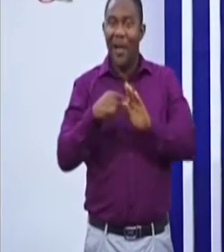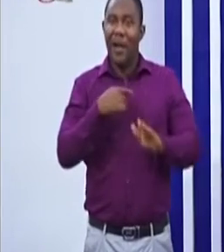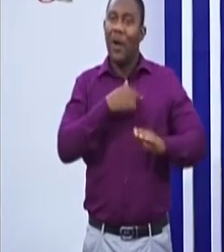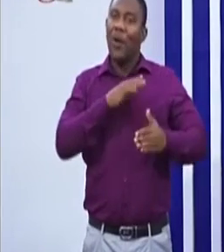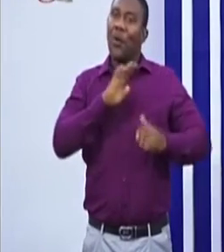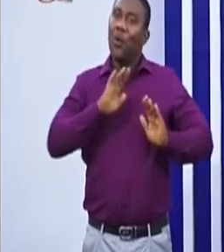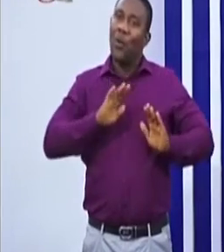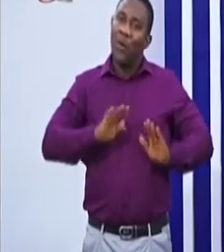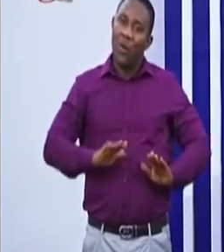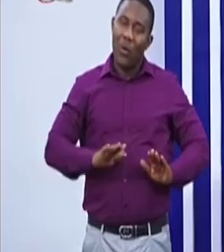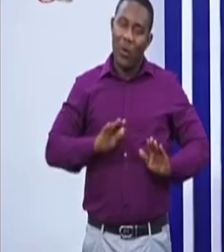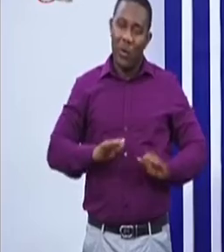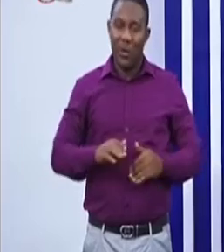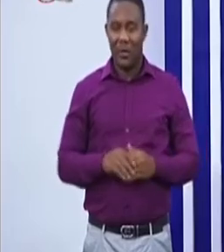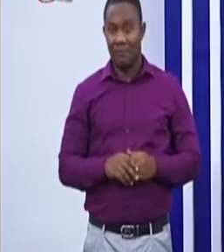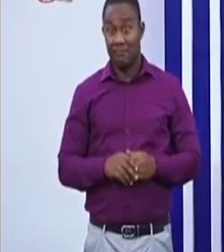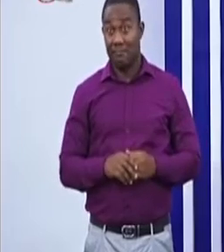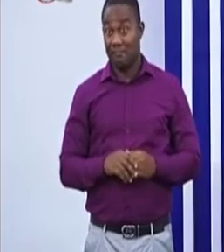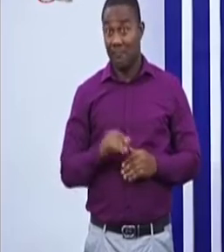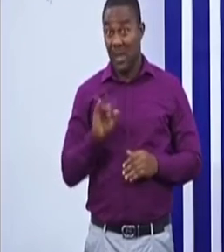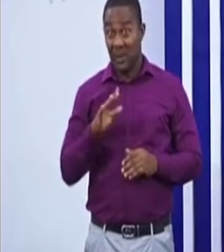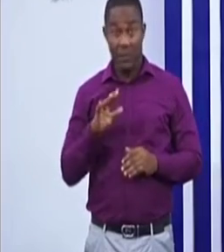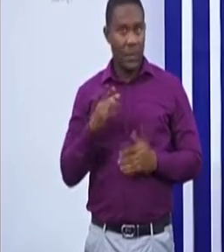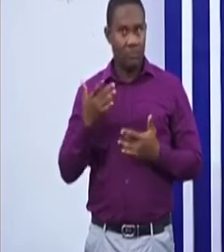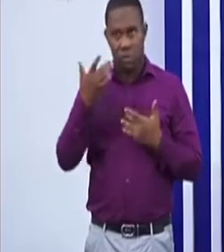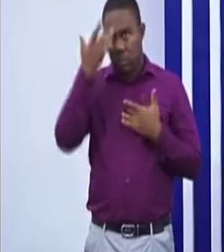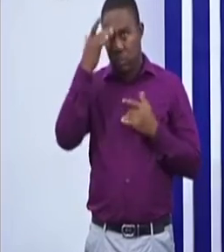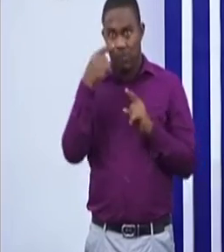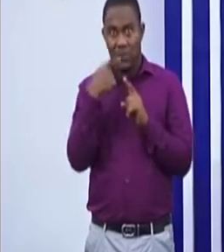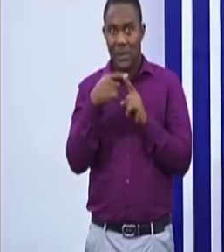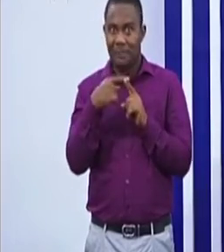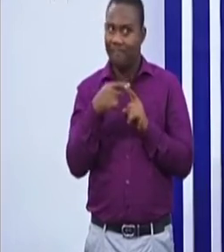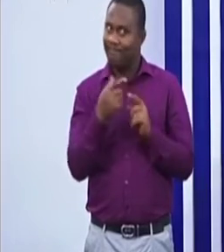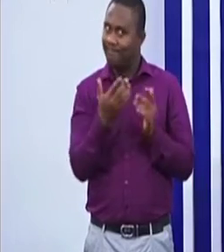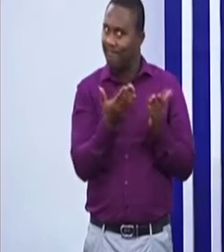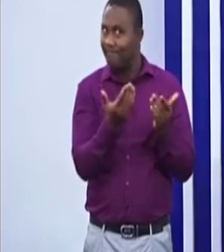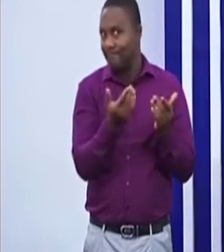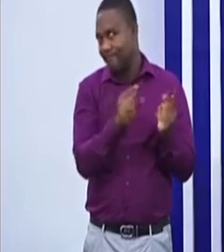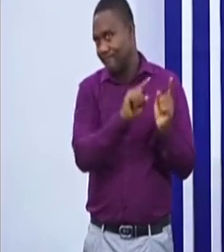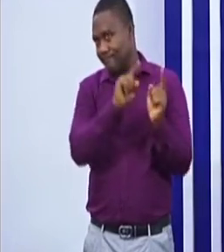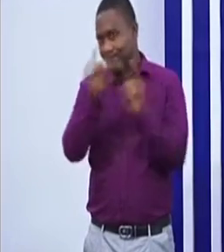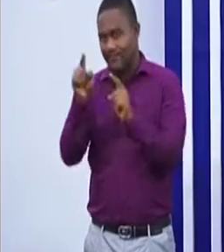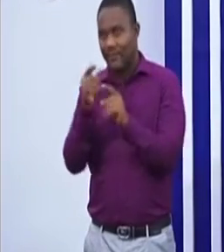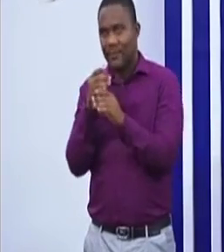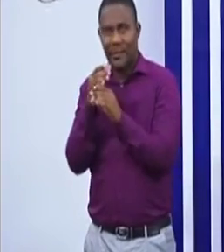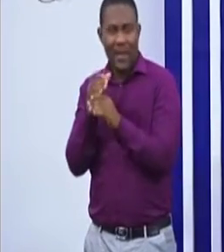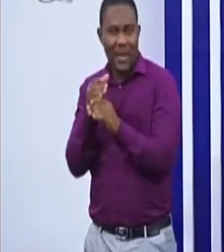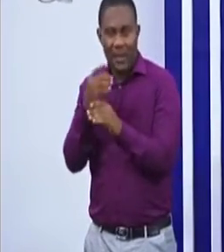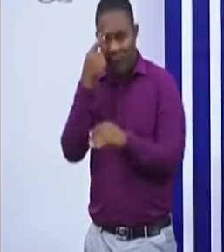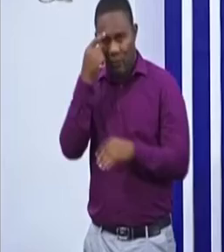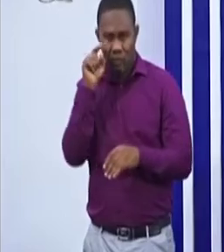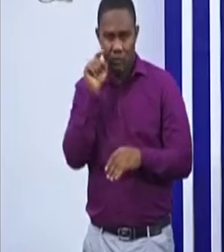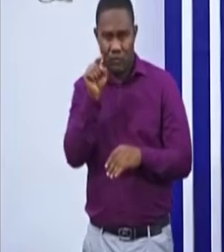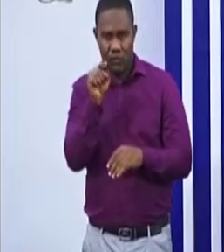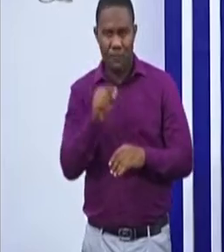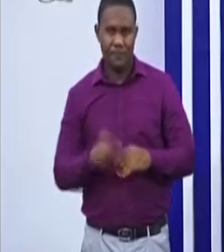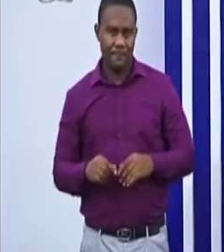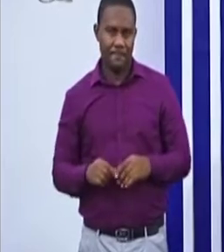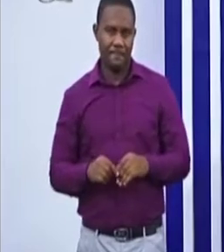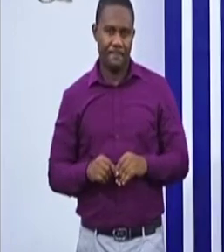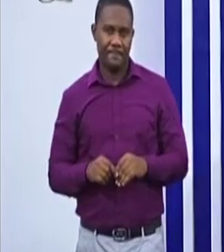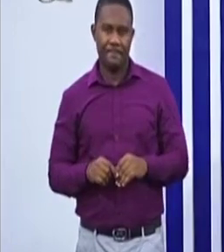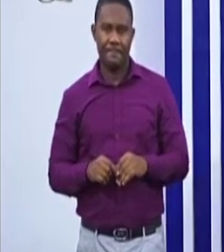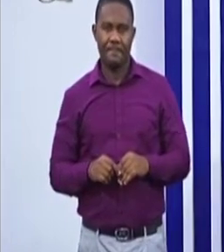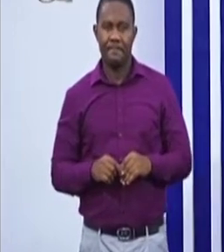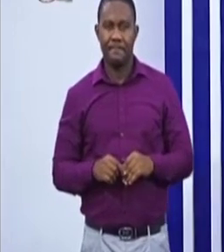yam wanya bi nso so a yaba abɛfa wo ne ama wo ayare sa yabɛhwɛ wo yareɛ no